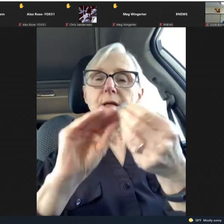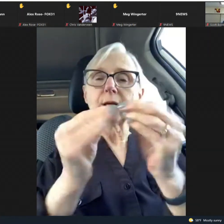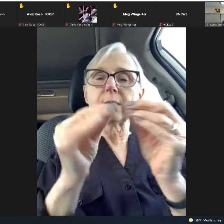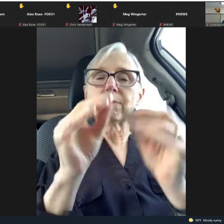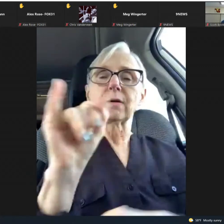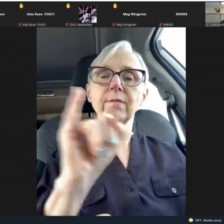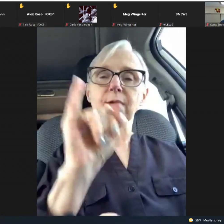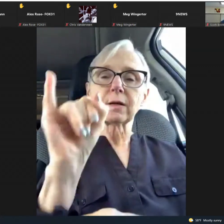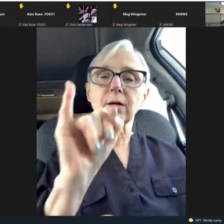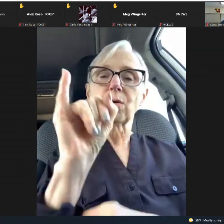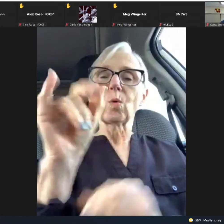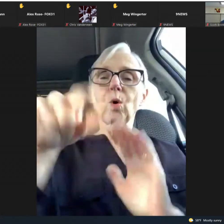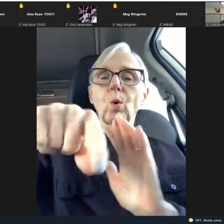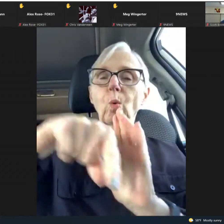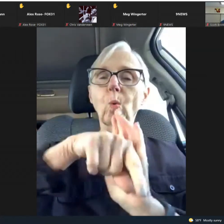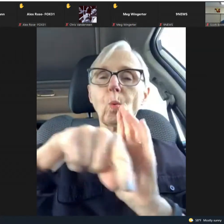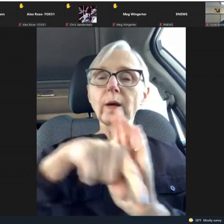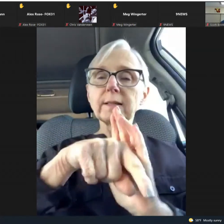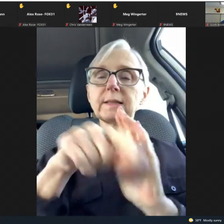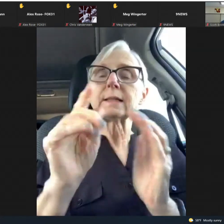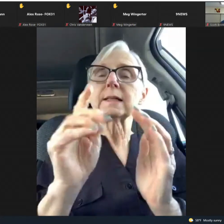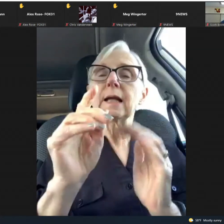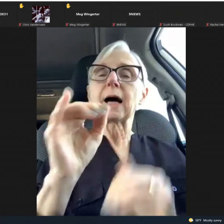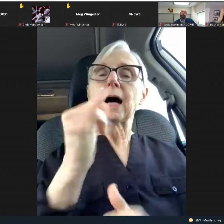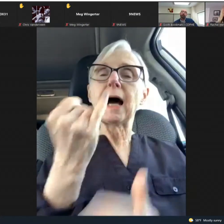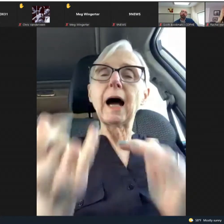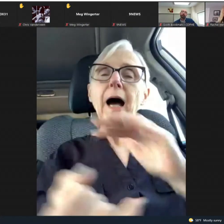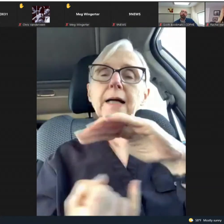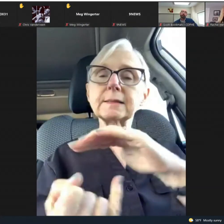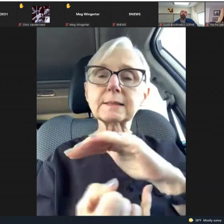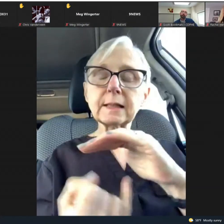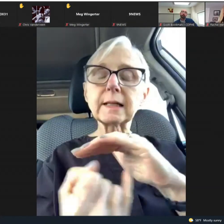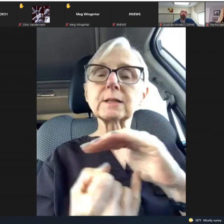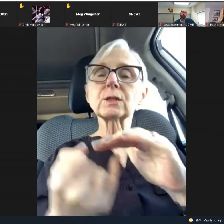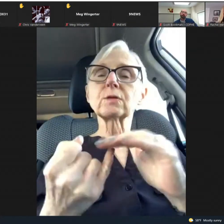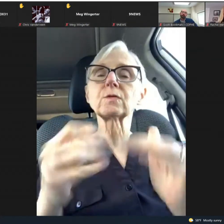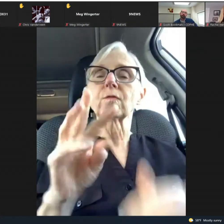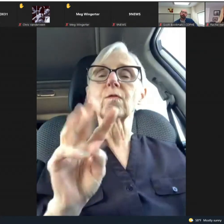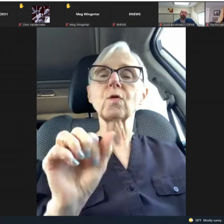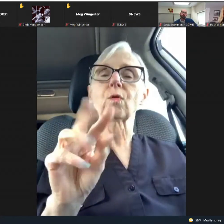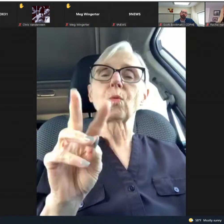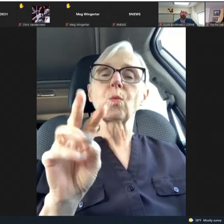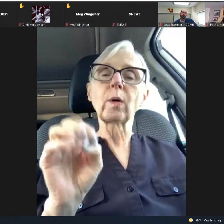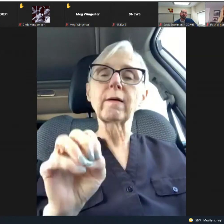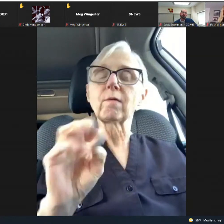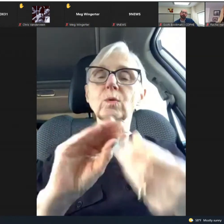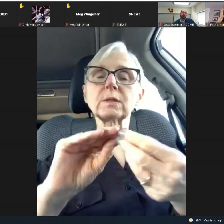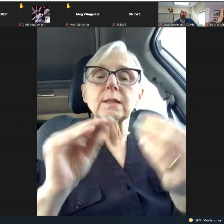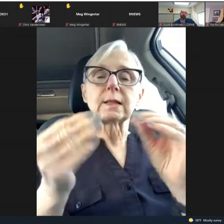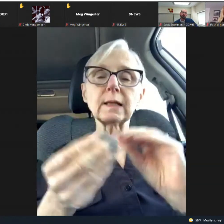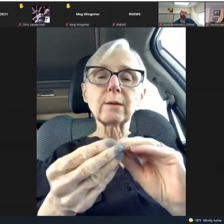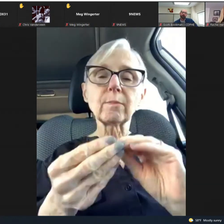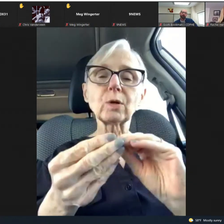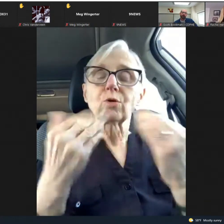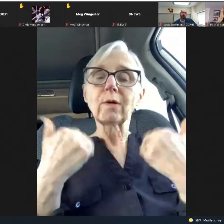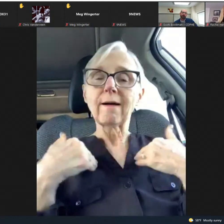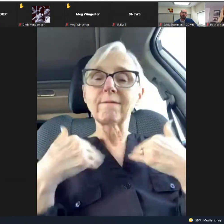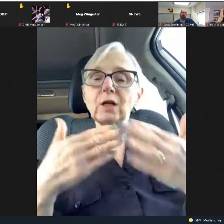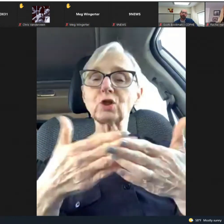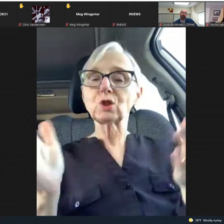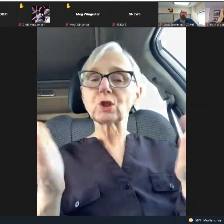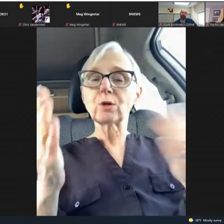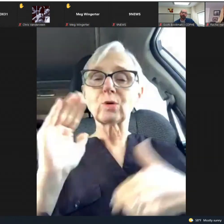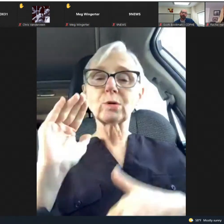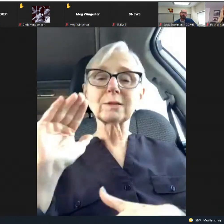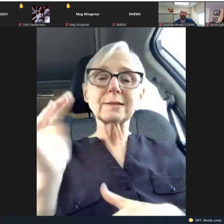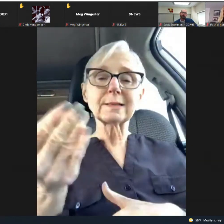quarantine isolation for healthcare workers in this wave? And if so, what is that number? And if not, do you have sort of a general sense of what that